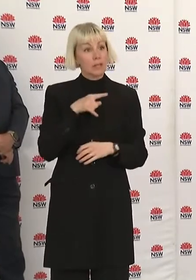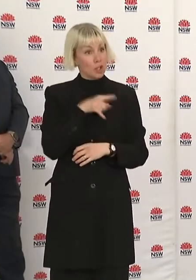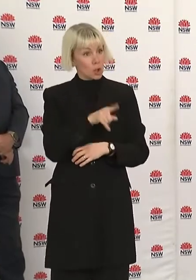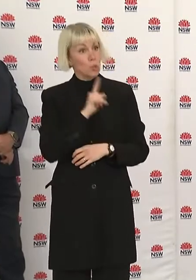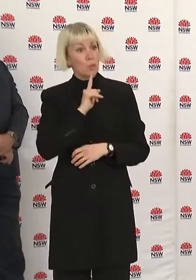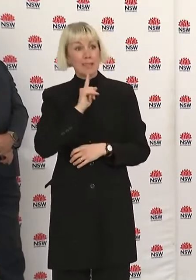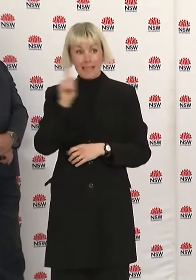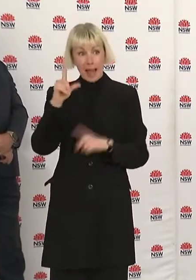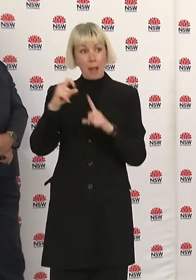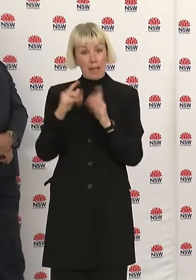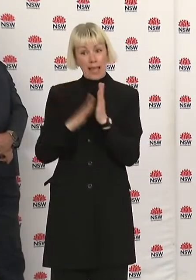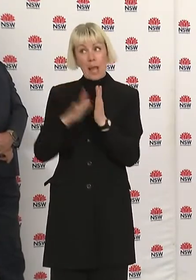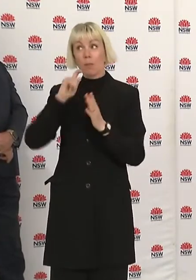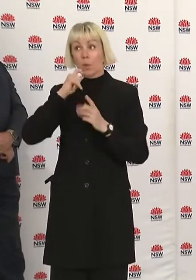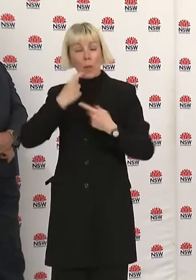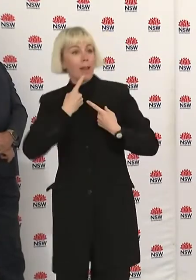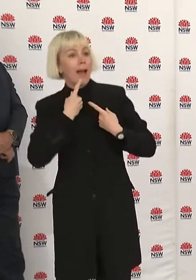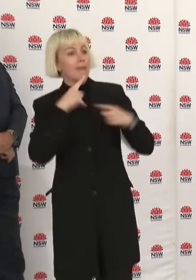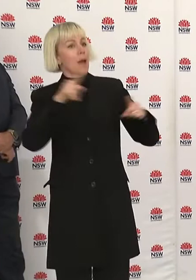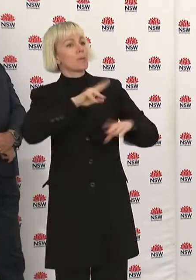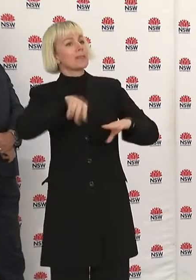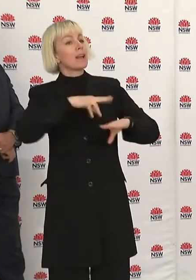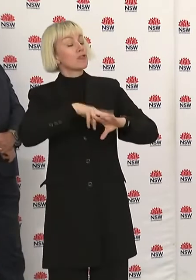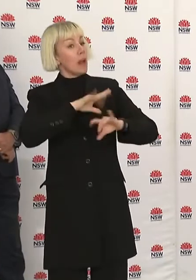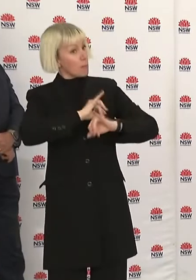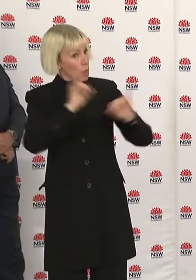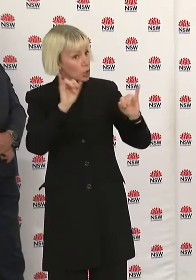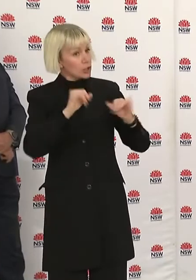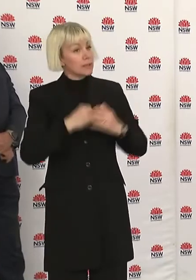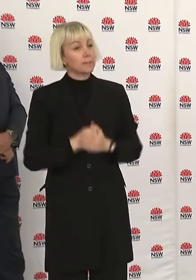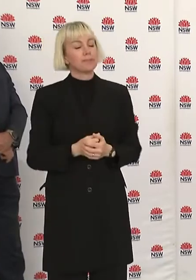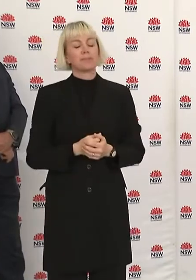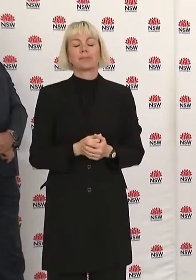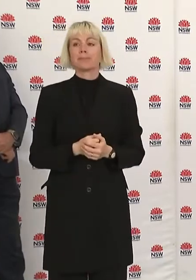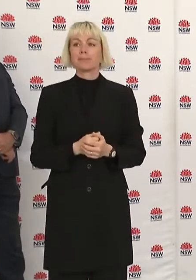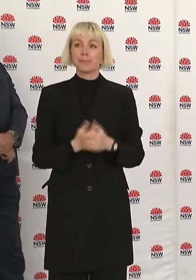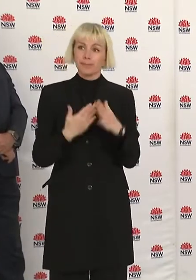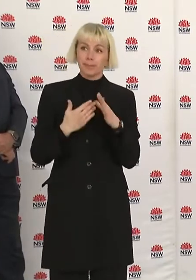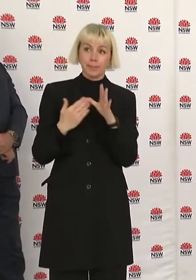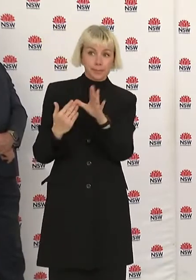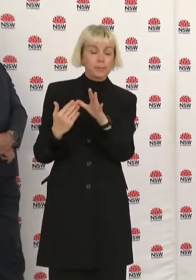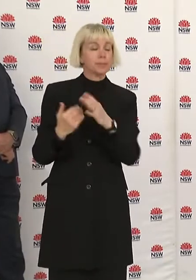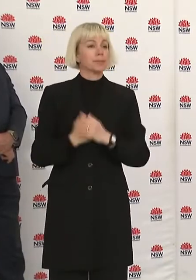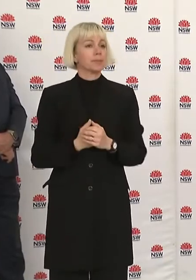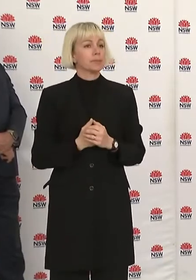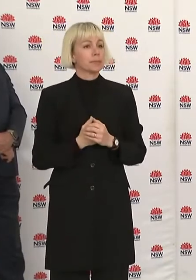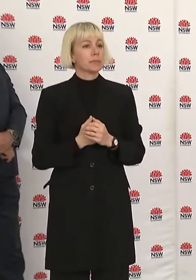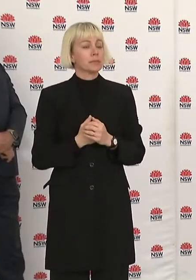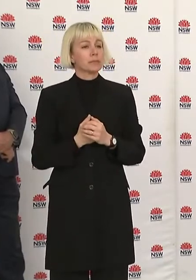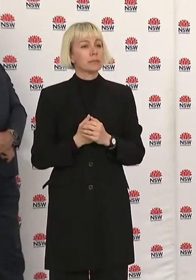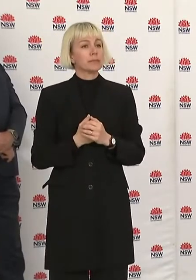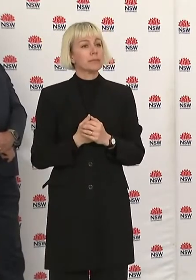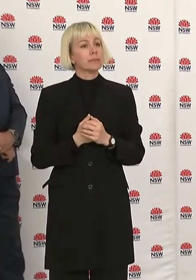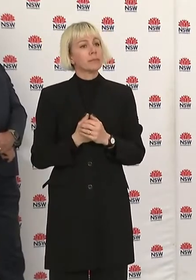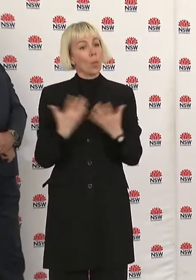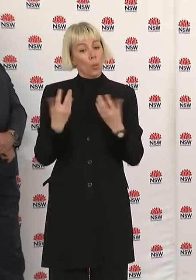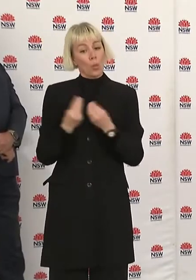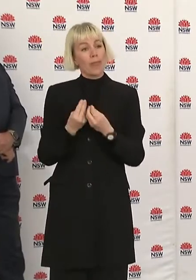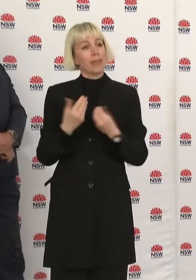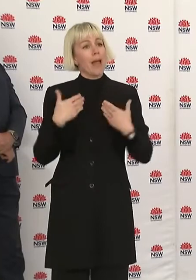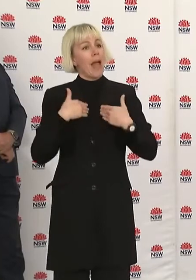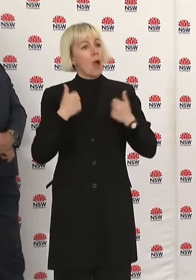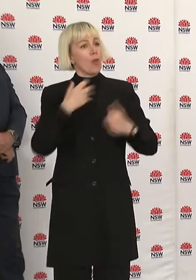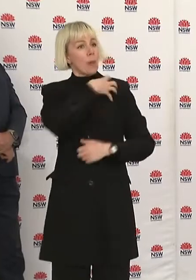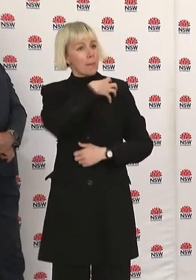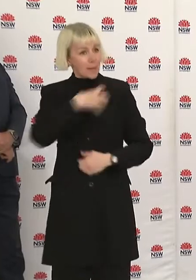emergency today? Well, certainly what we've done in recent days is through the Health Minister, through our health officials and through